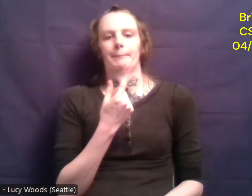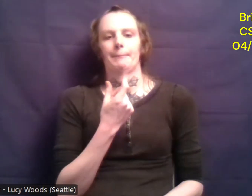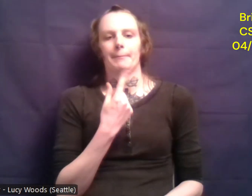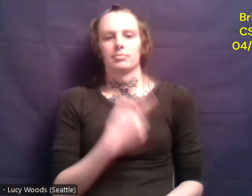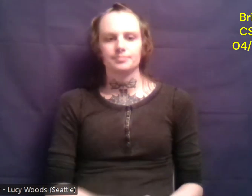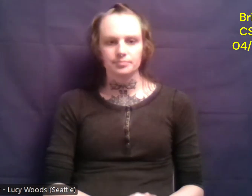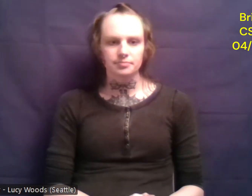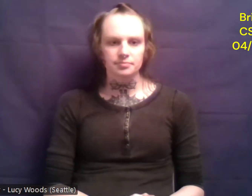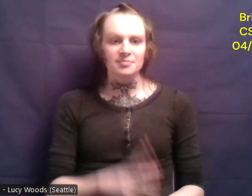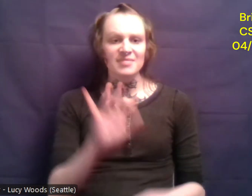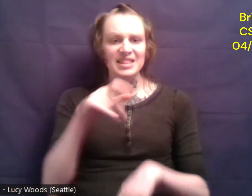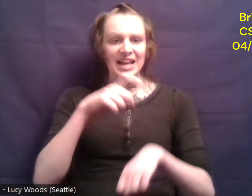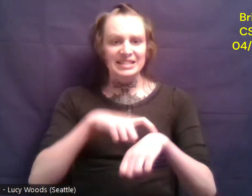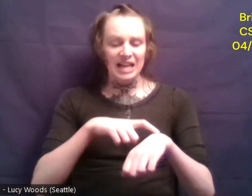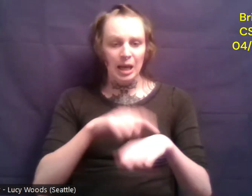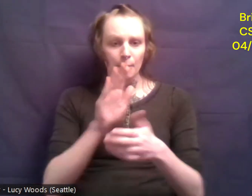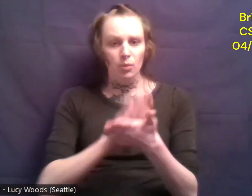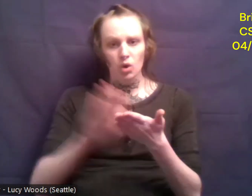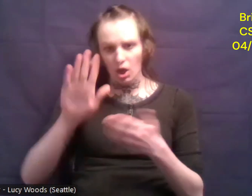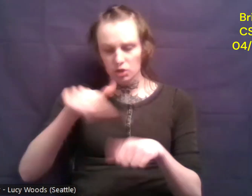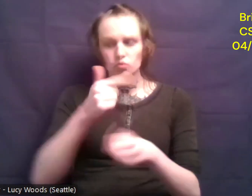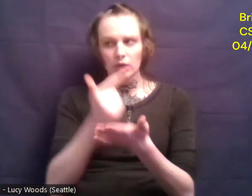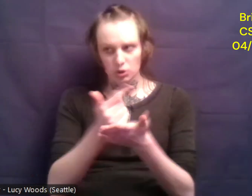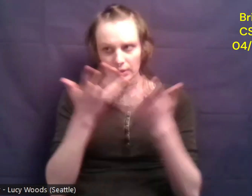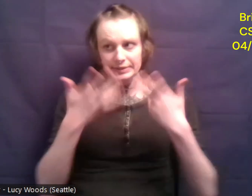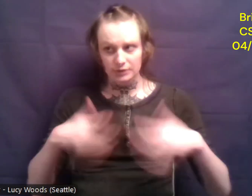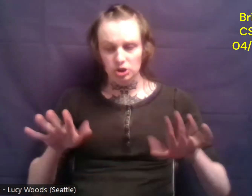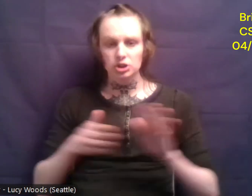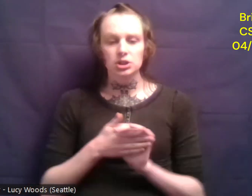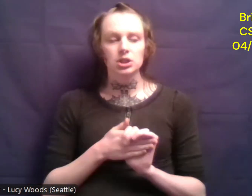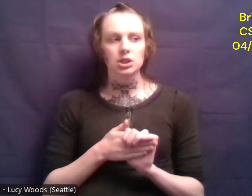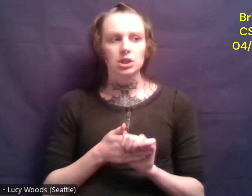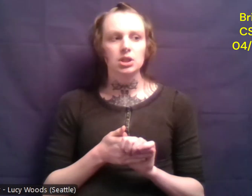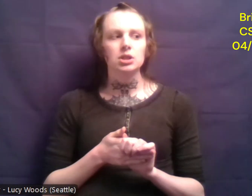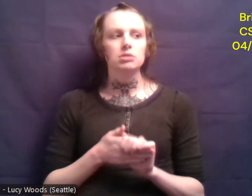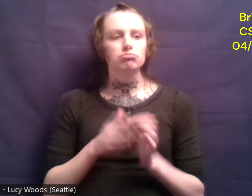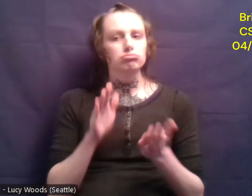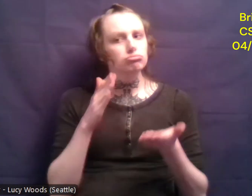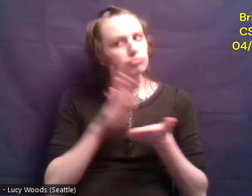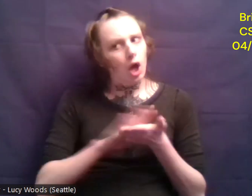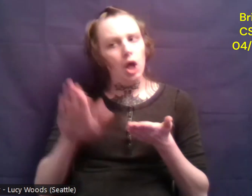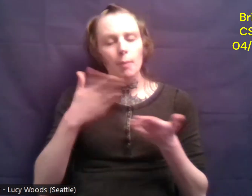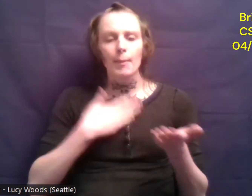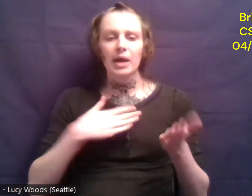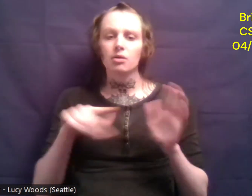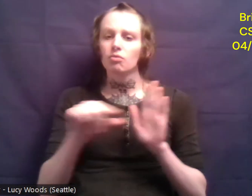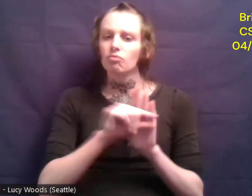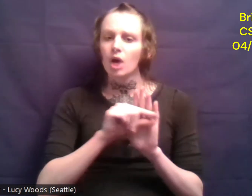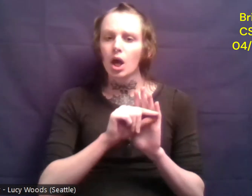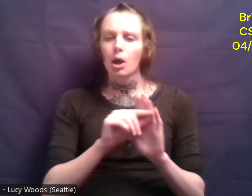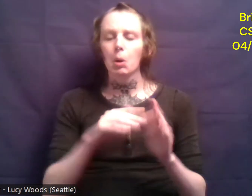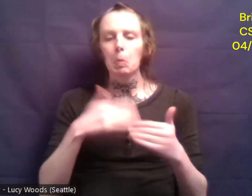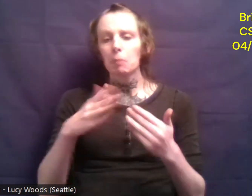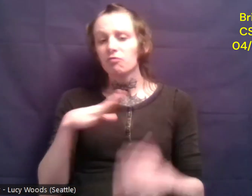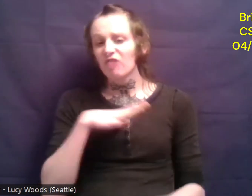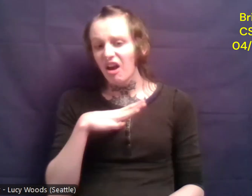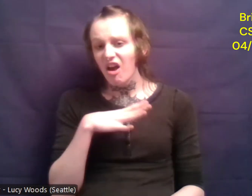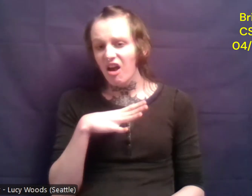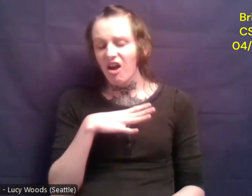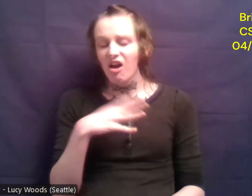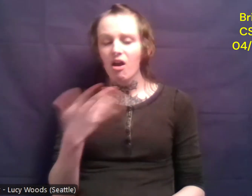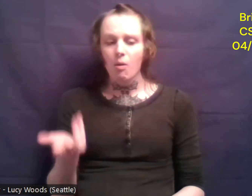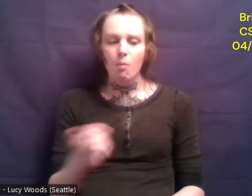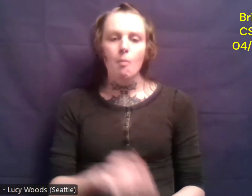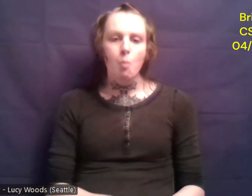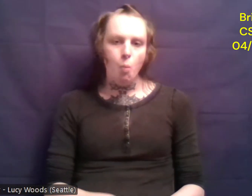college. Um, my grades always ended up being okay. I don't know how I did that, but they ended up being